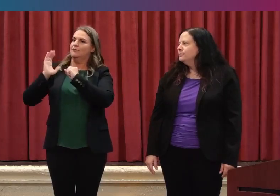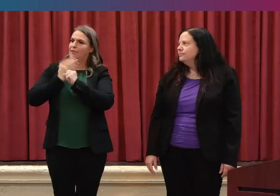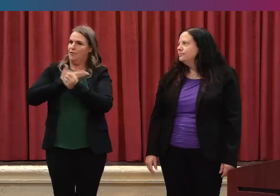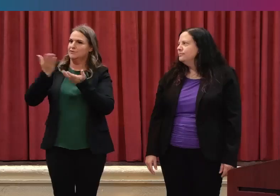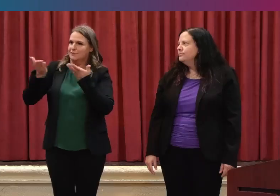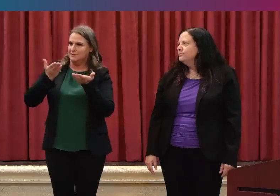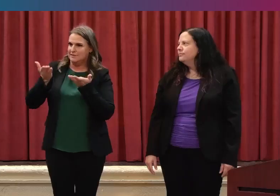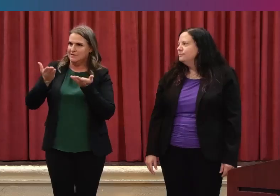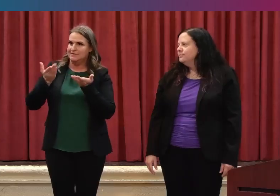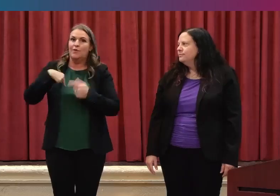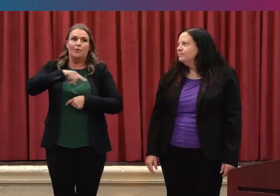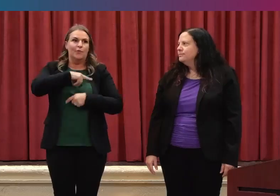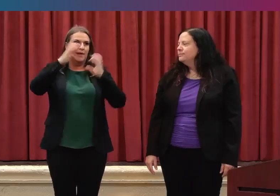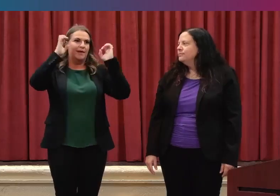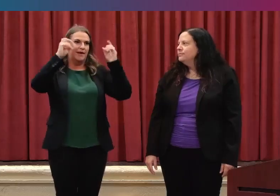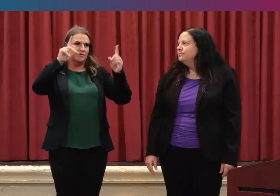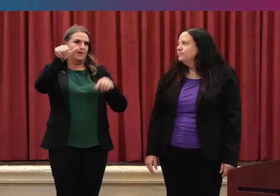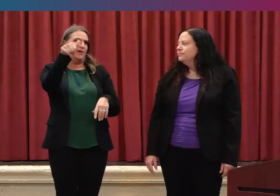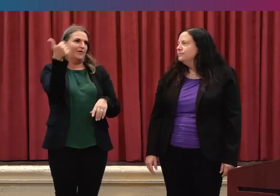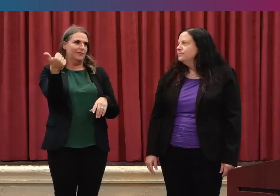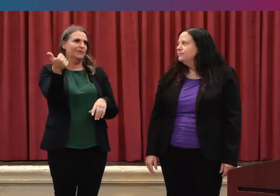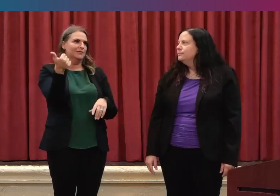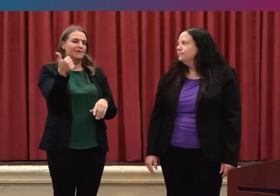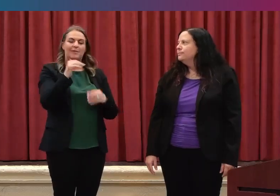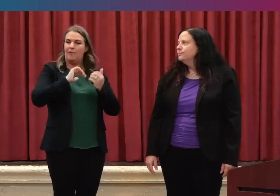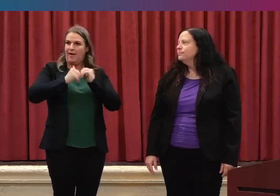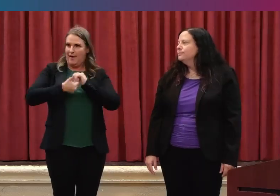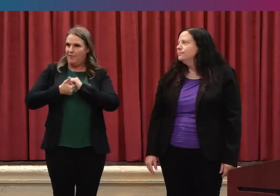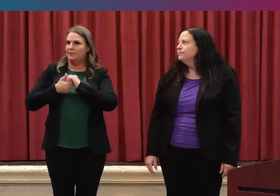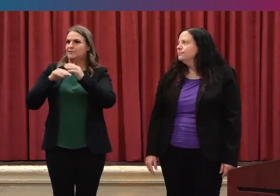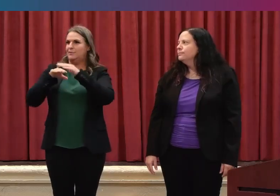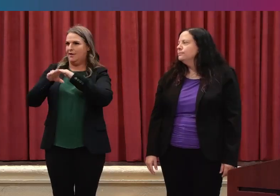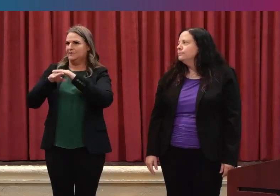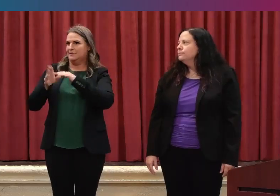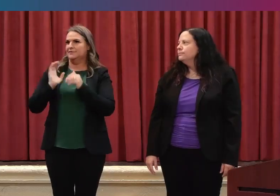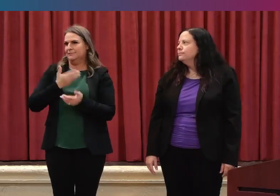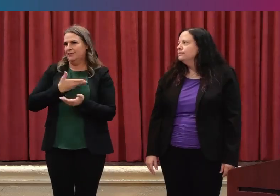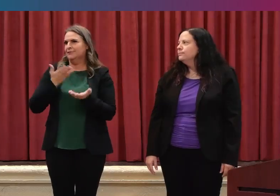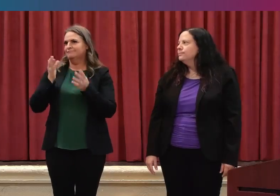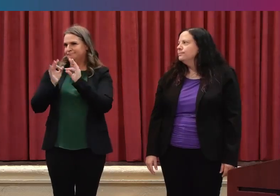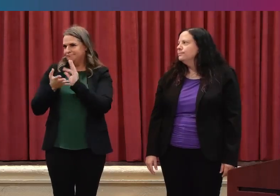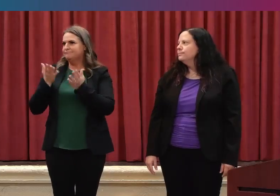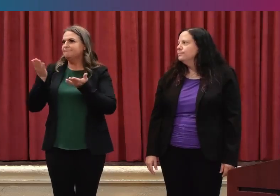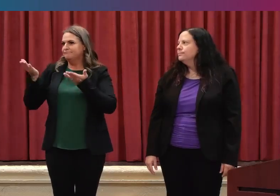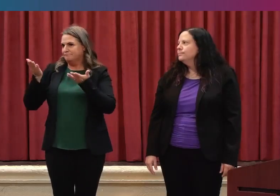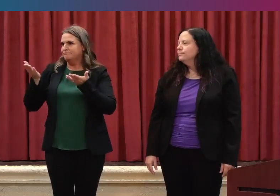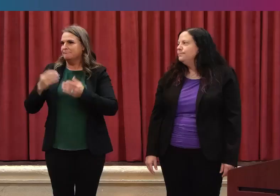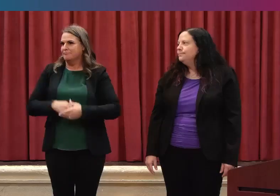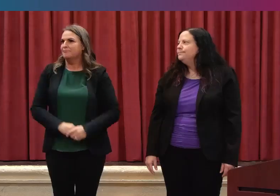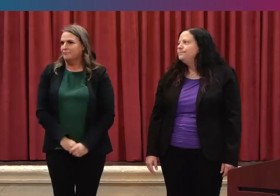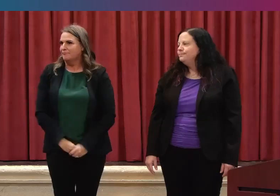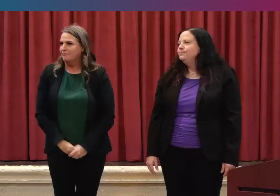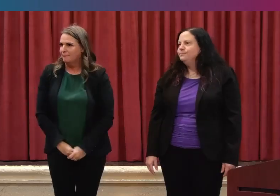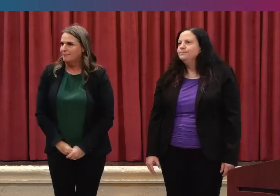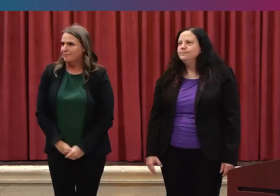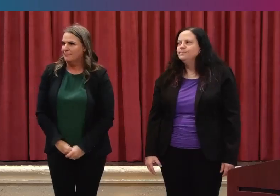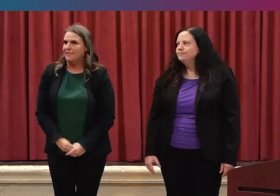to events and we talk about the services that are provided. So we educate the larger community on